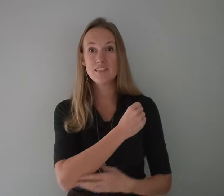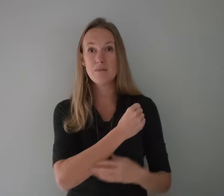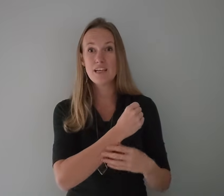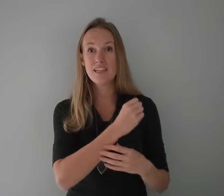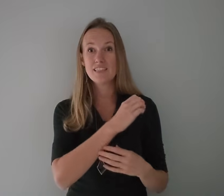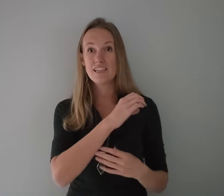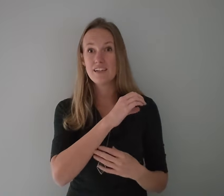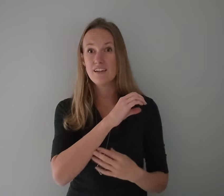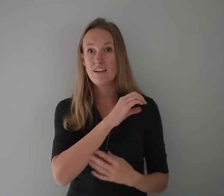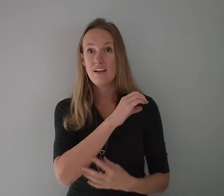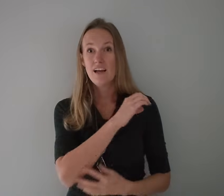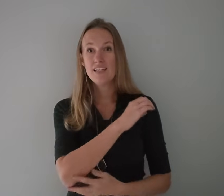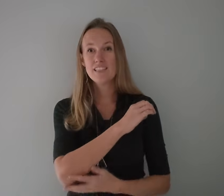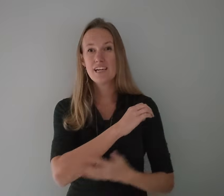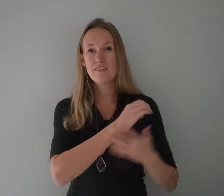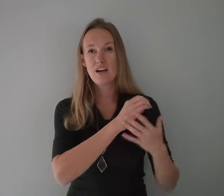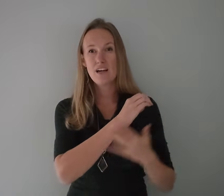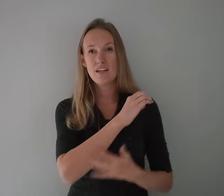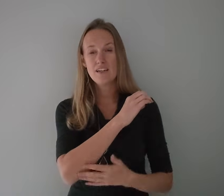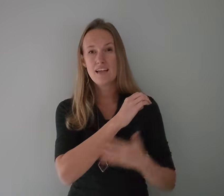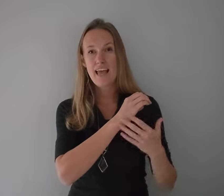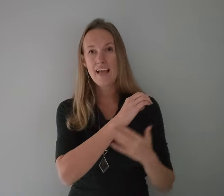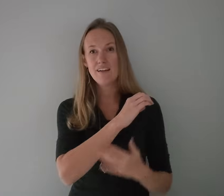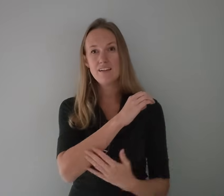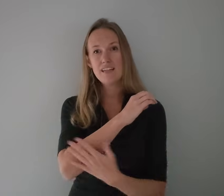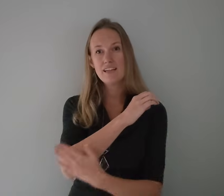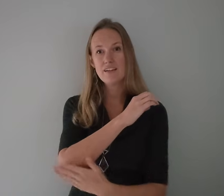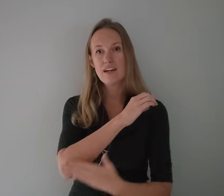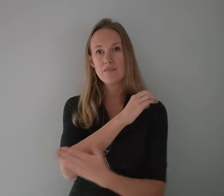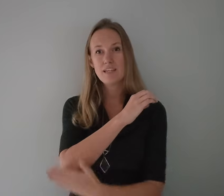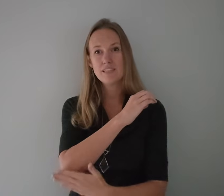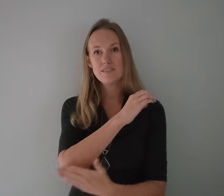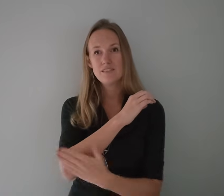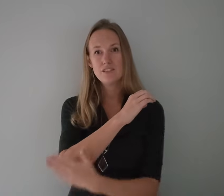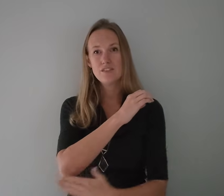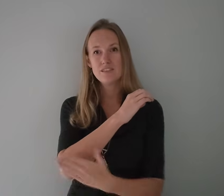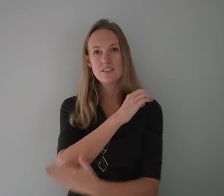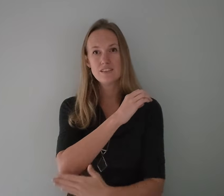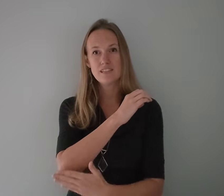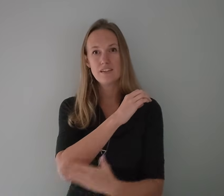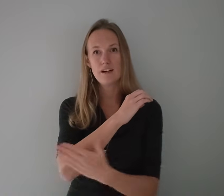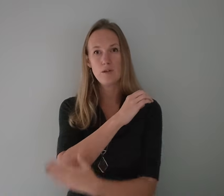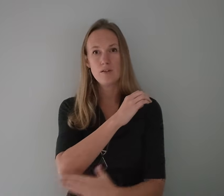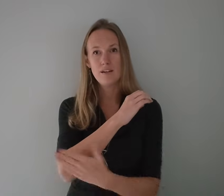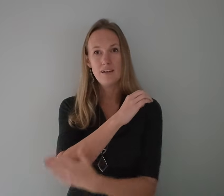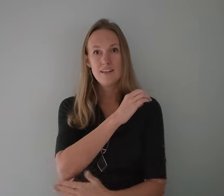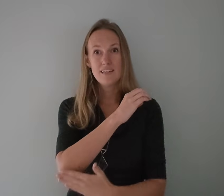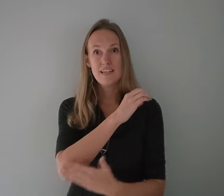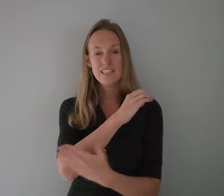non-dominant hand here, and it's just kind of on an angle, and then you kind of make 2 little circles here at your elbow. The